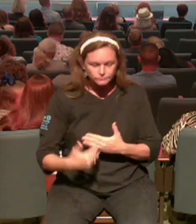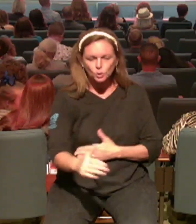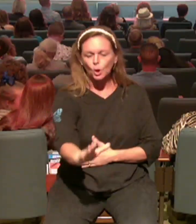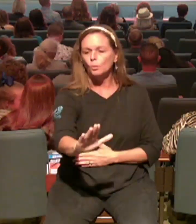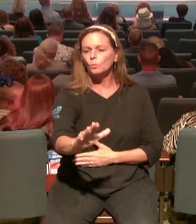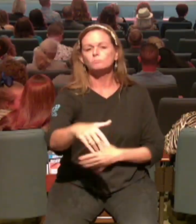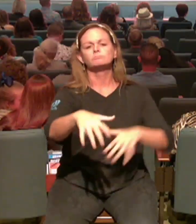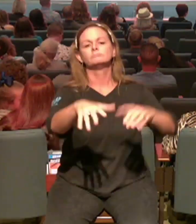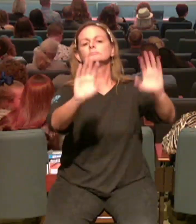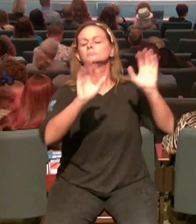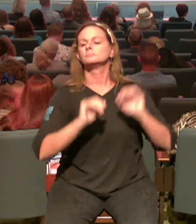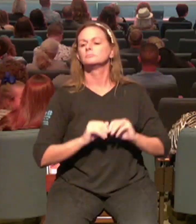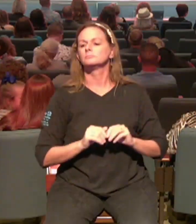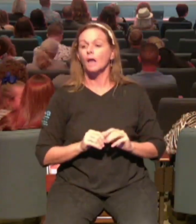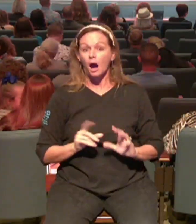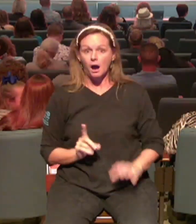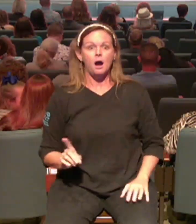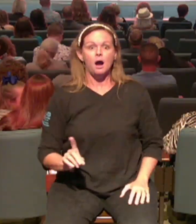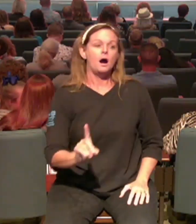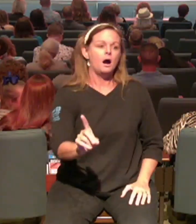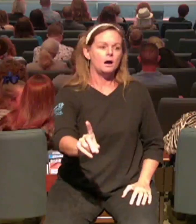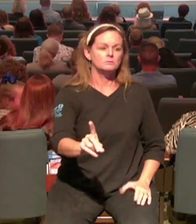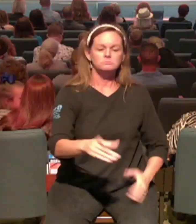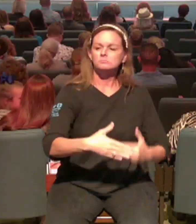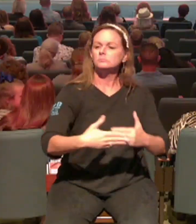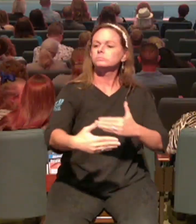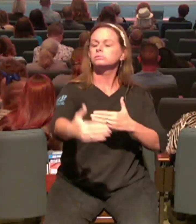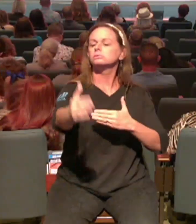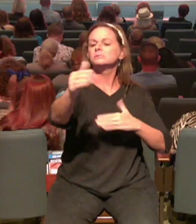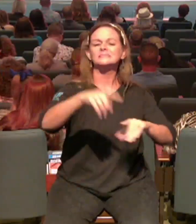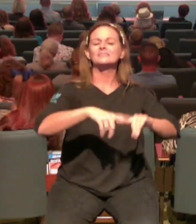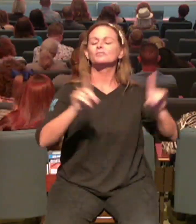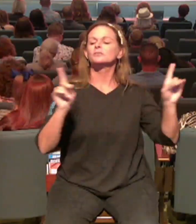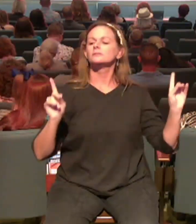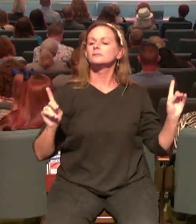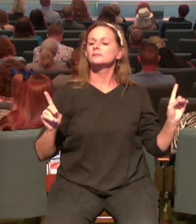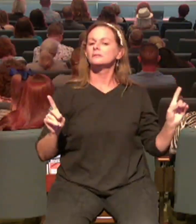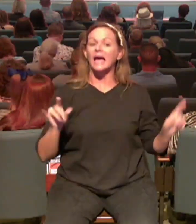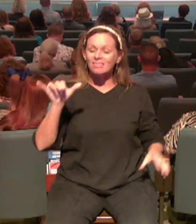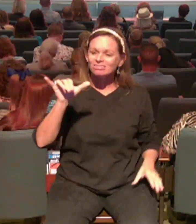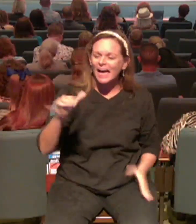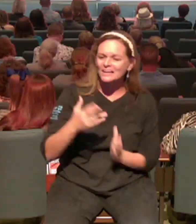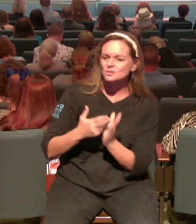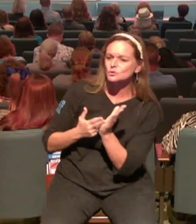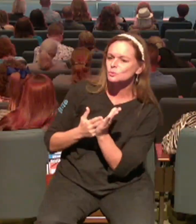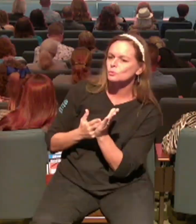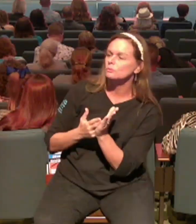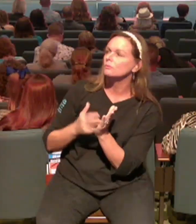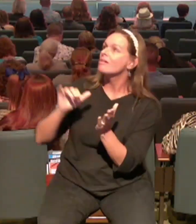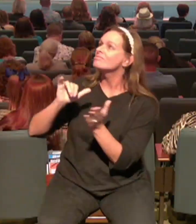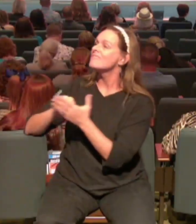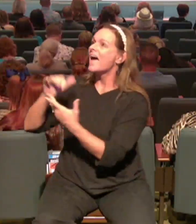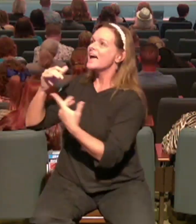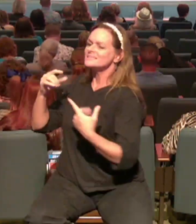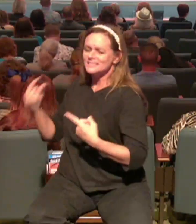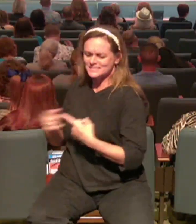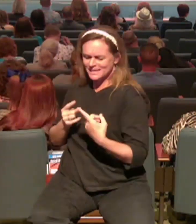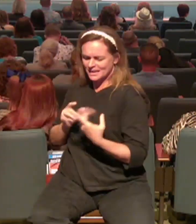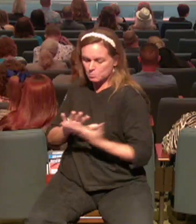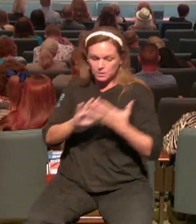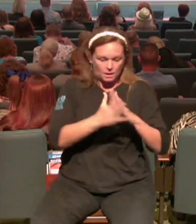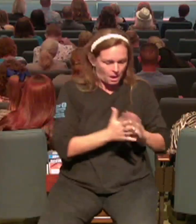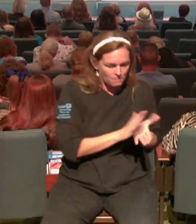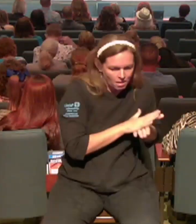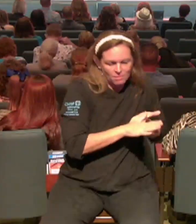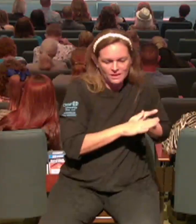of our life. Jesus didn't come to compromise truth, because the truth is what really sets you free, because the truth is what really brings life into your